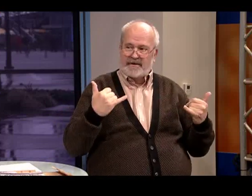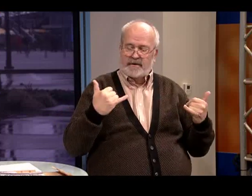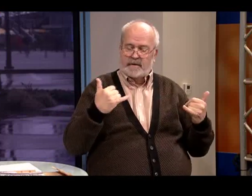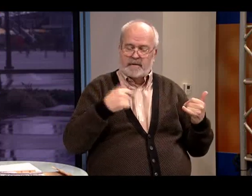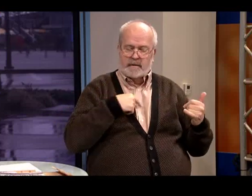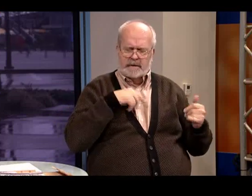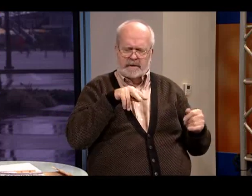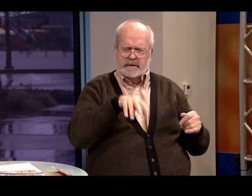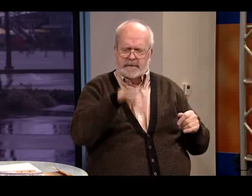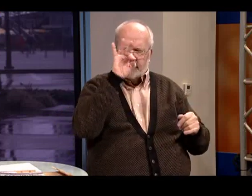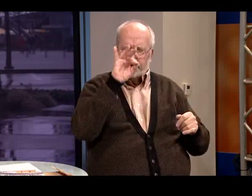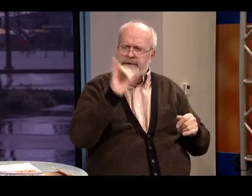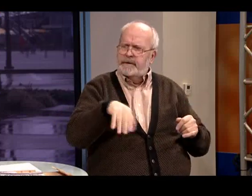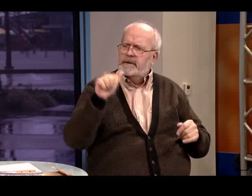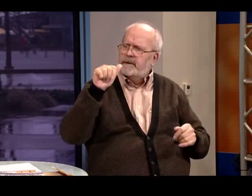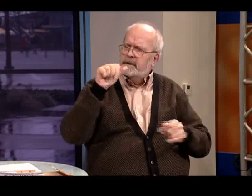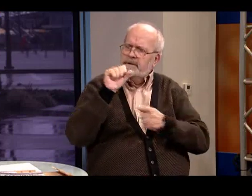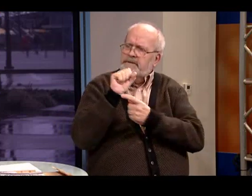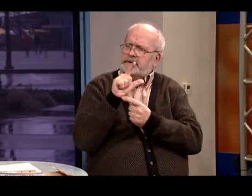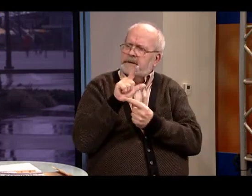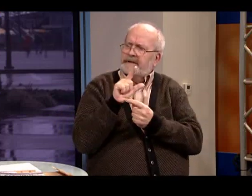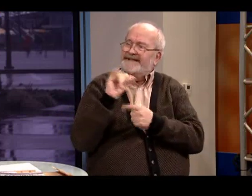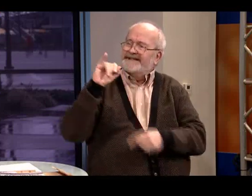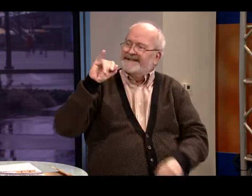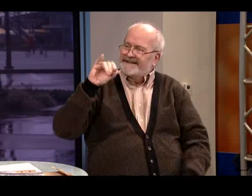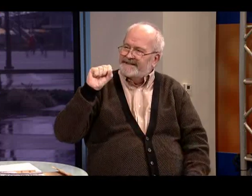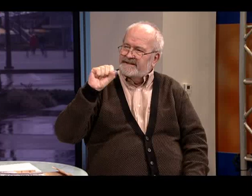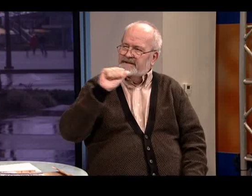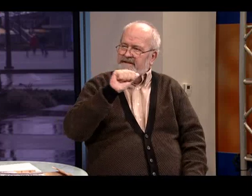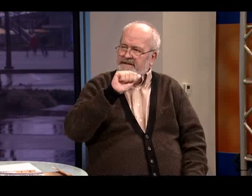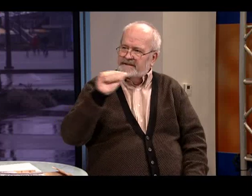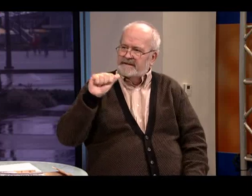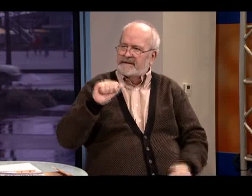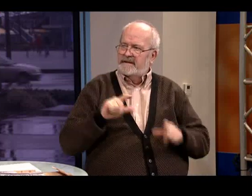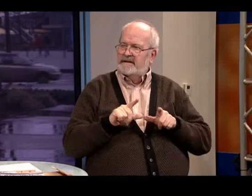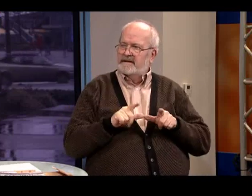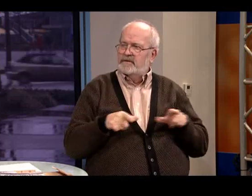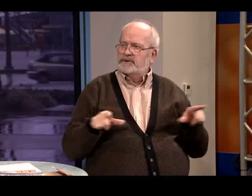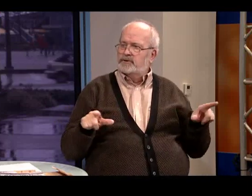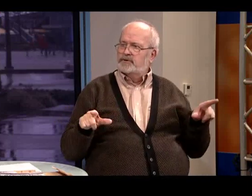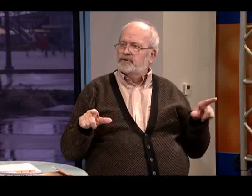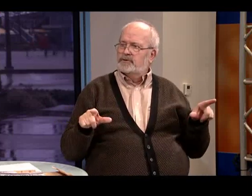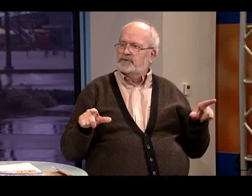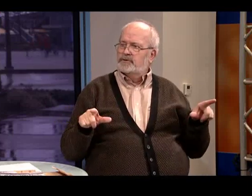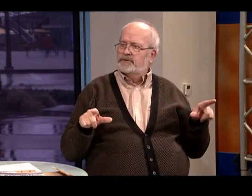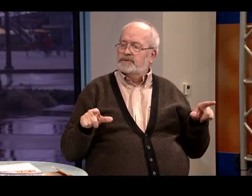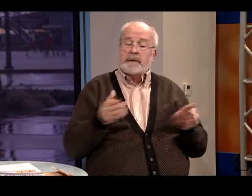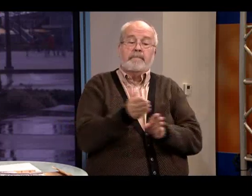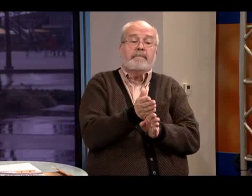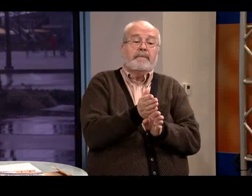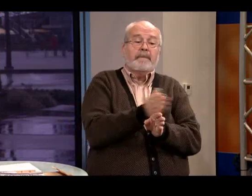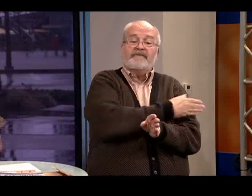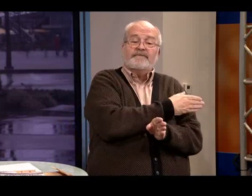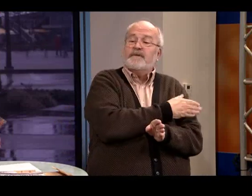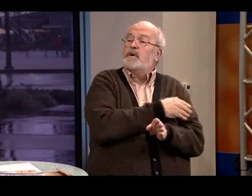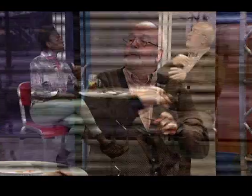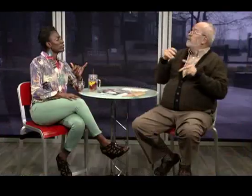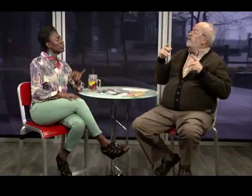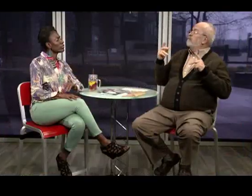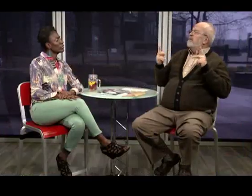That continued on for quite some time. And now we're finding, and we feel, that